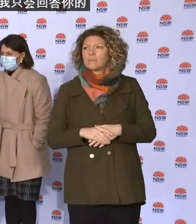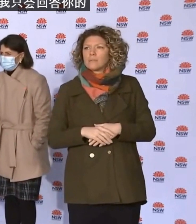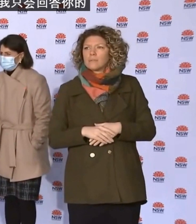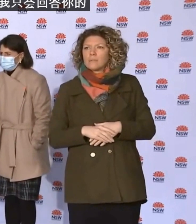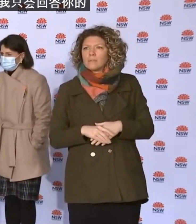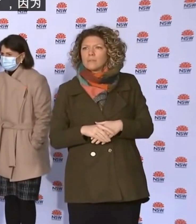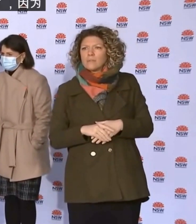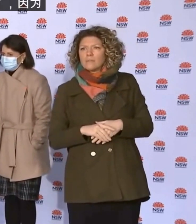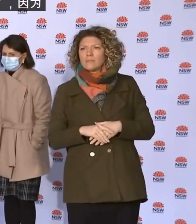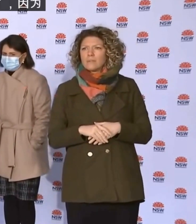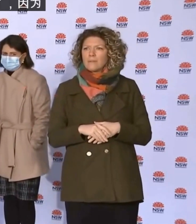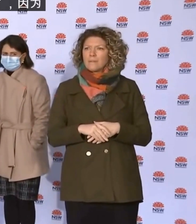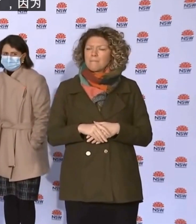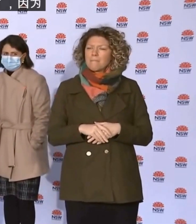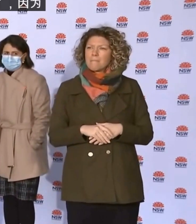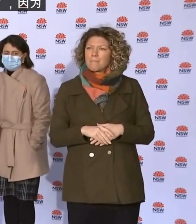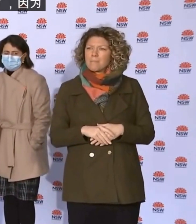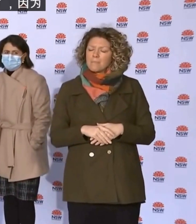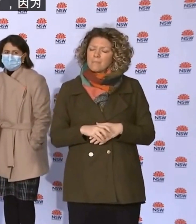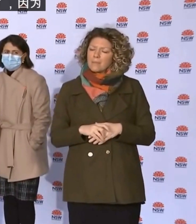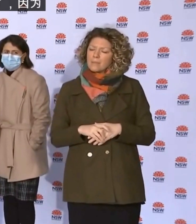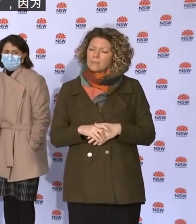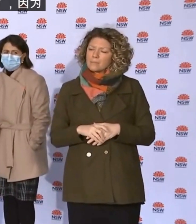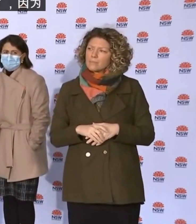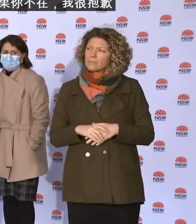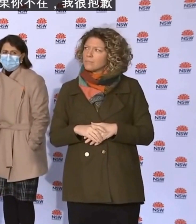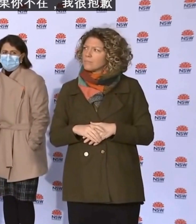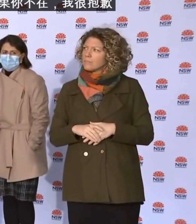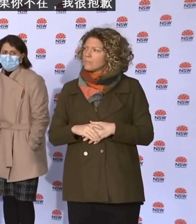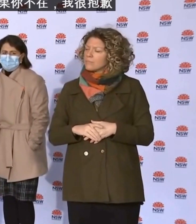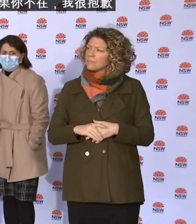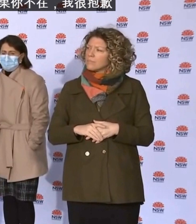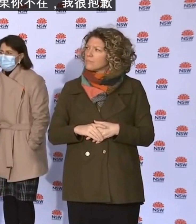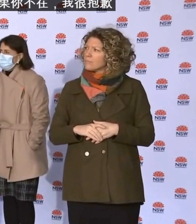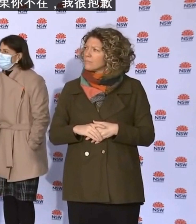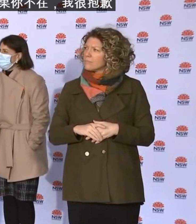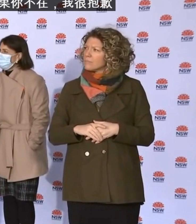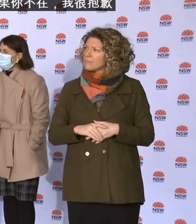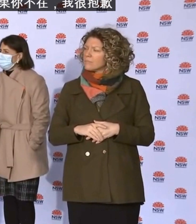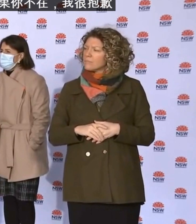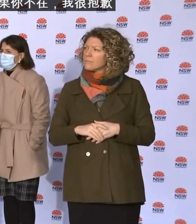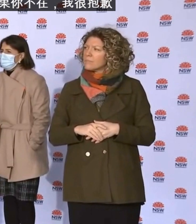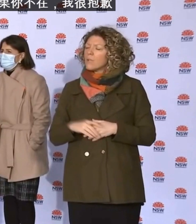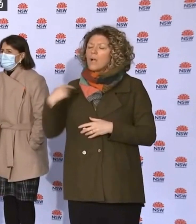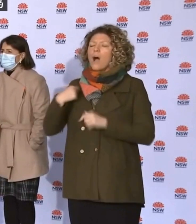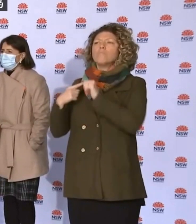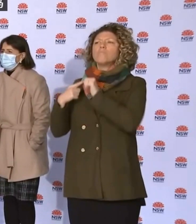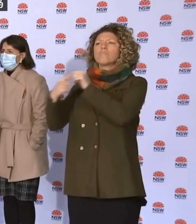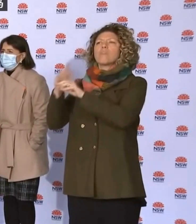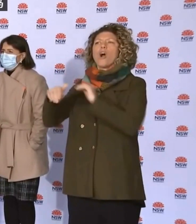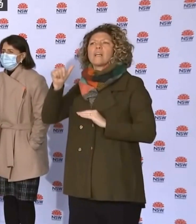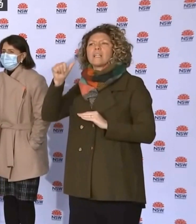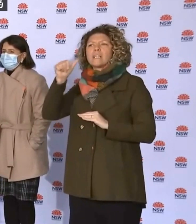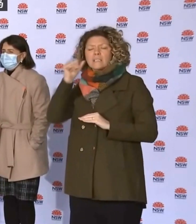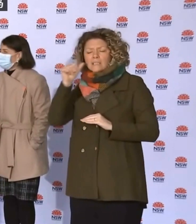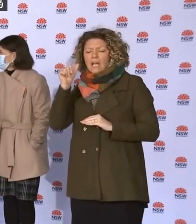number of close contacts. Can I just answer your question? Because I did answer it yesterday as well, because there was some... Sorry? I wasn't here yesterday, sorry. No, that's all right. I'm sorry if you weren't here. Well, actually,